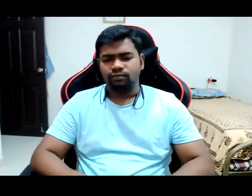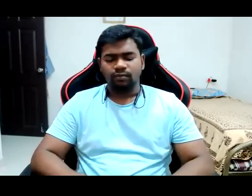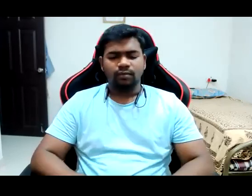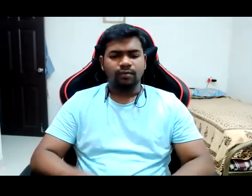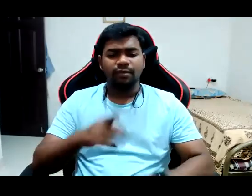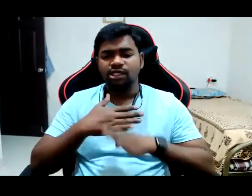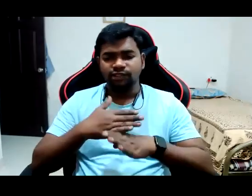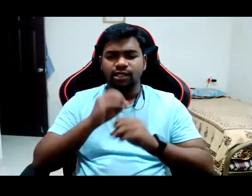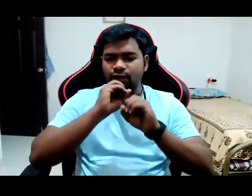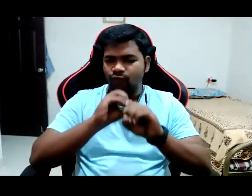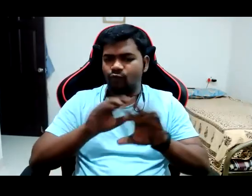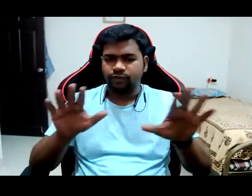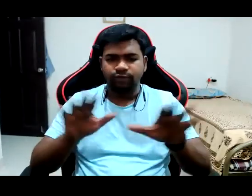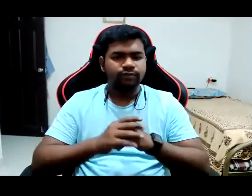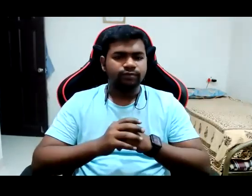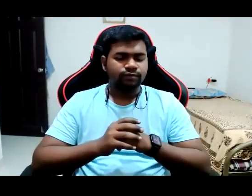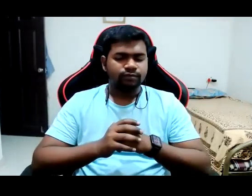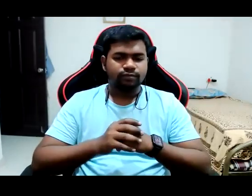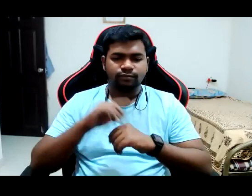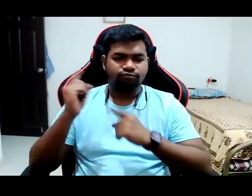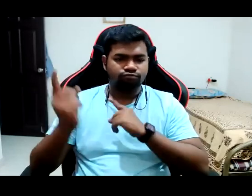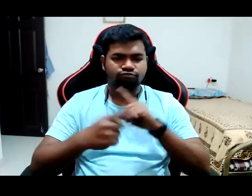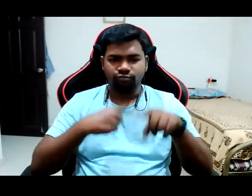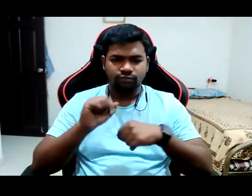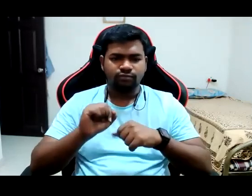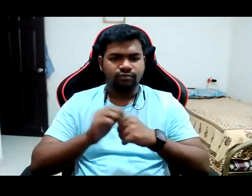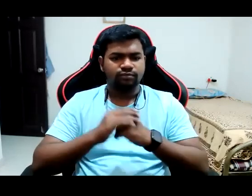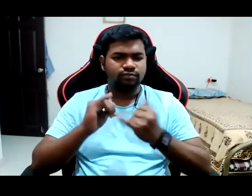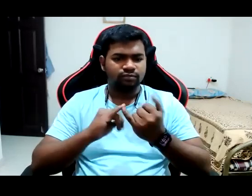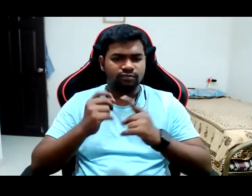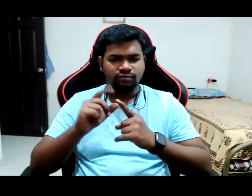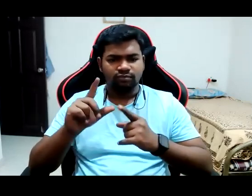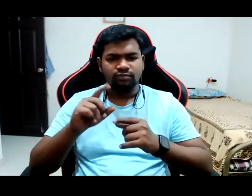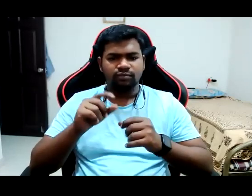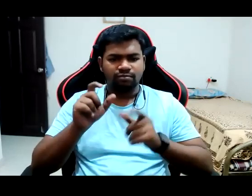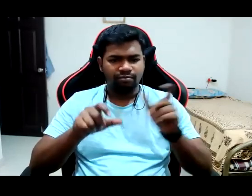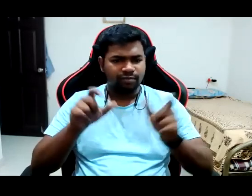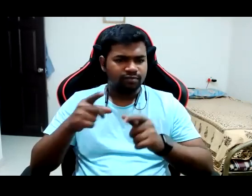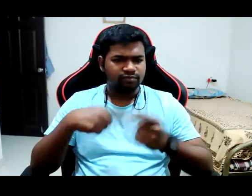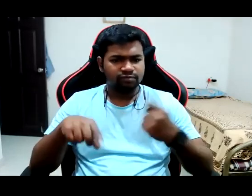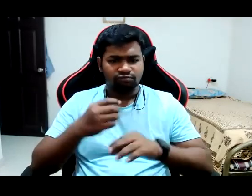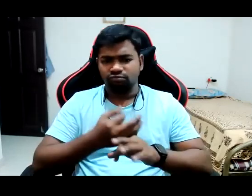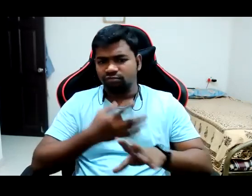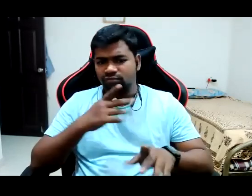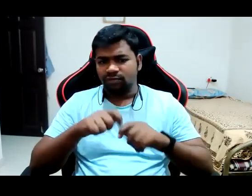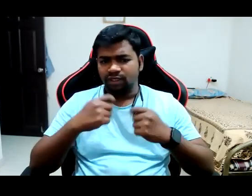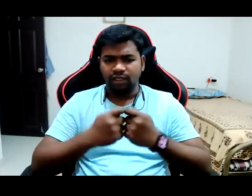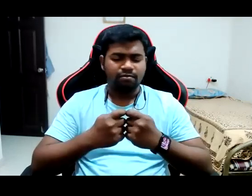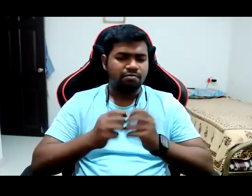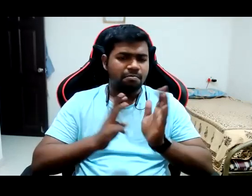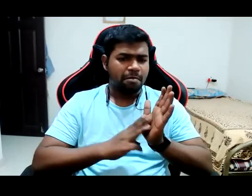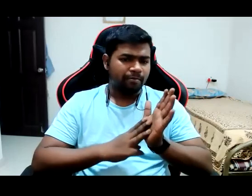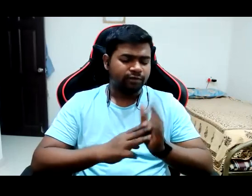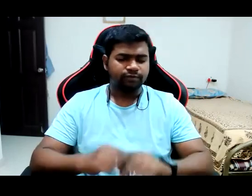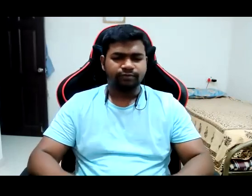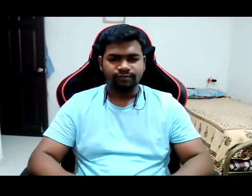this information, spread it across within your community. Especially people that you think you could be excellent team members with or teammates. Yeah,